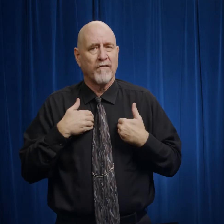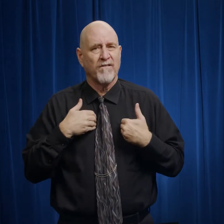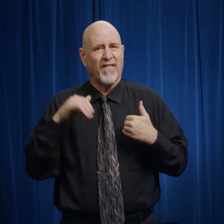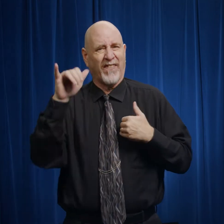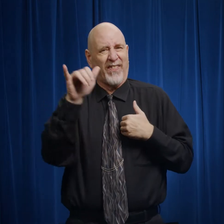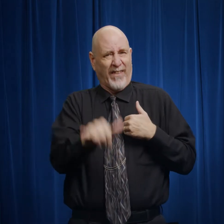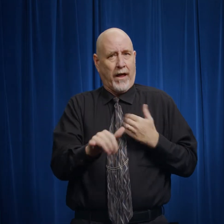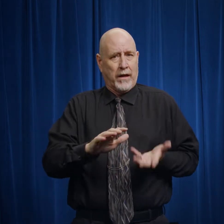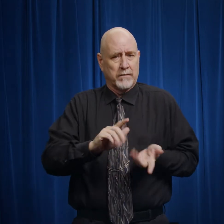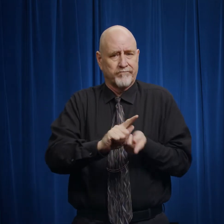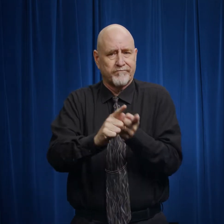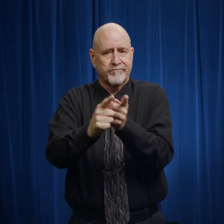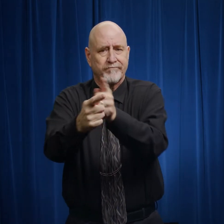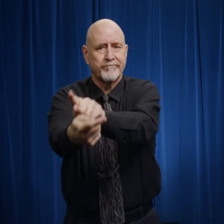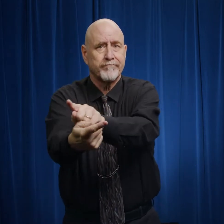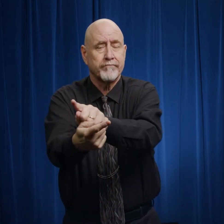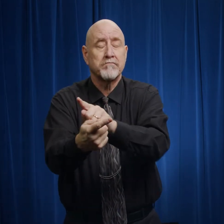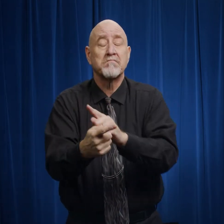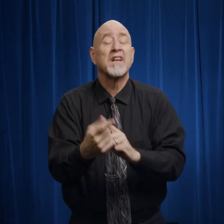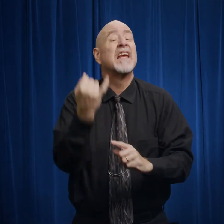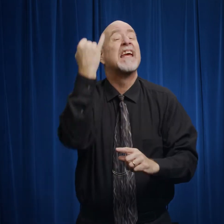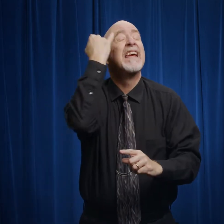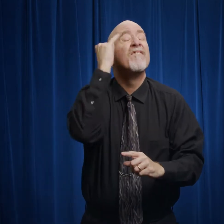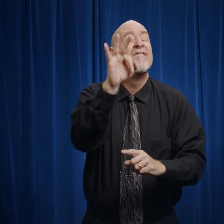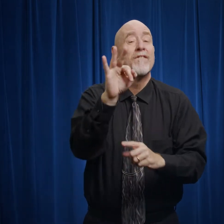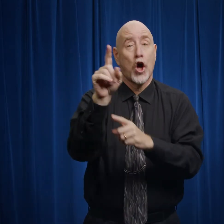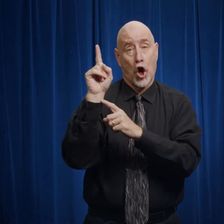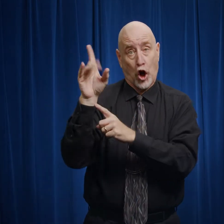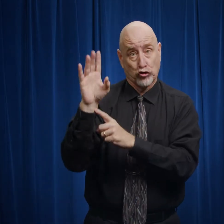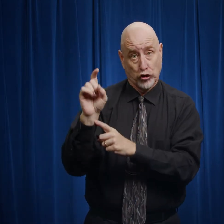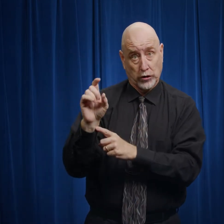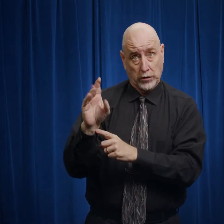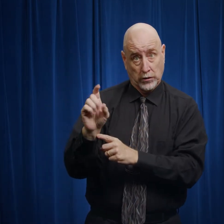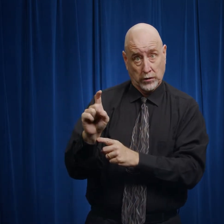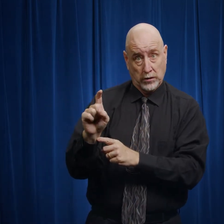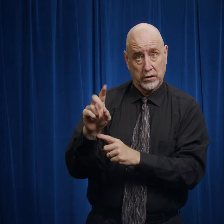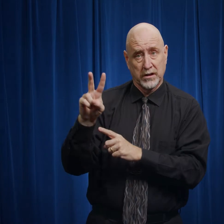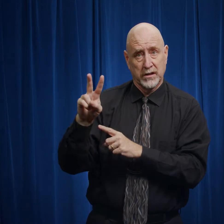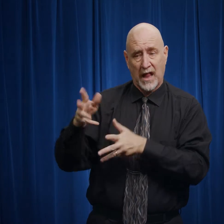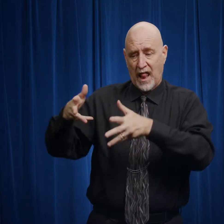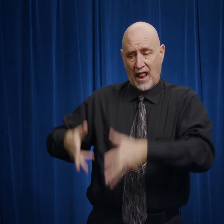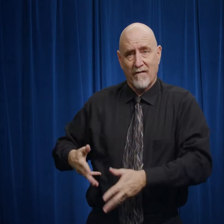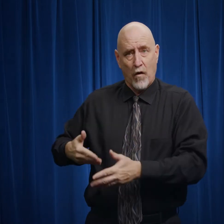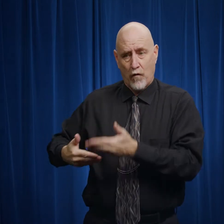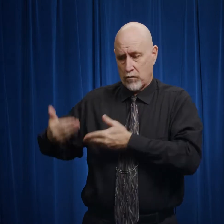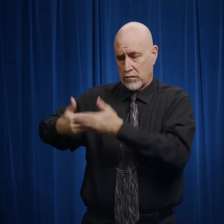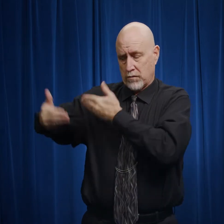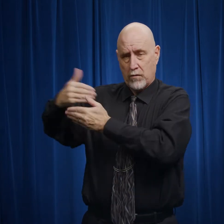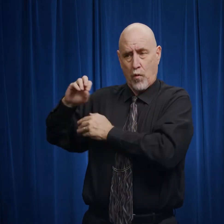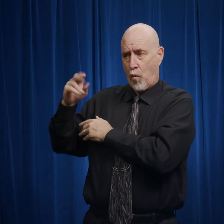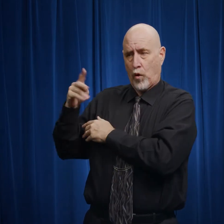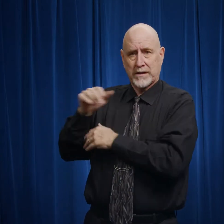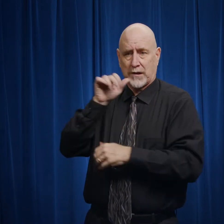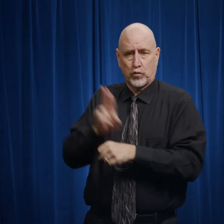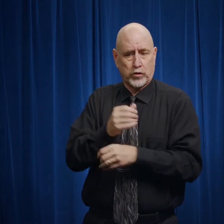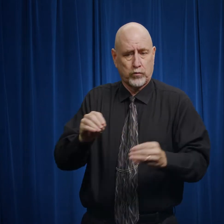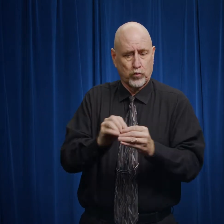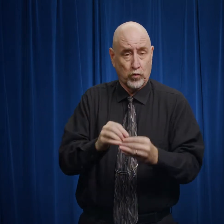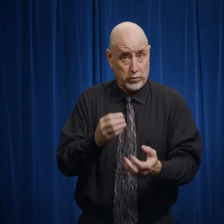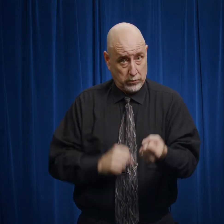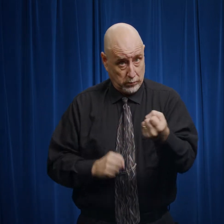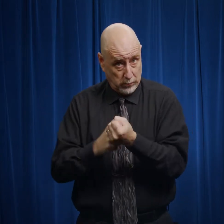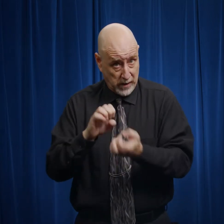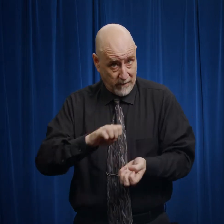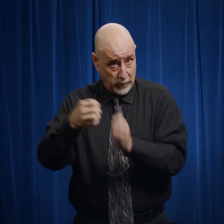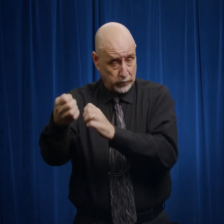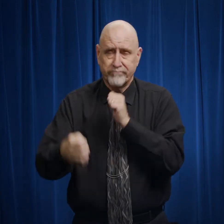in the modern organism. Even if there were hundreds of vestigial organs, that wouldn't prove